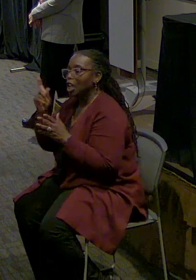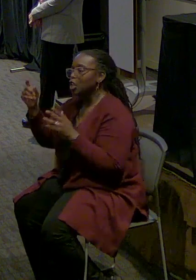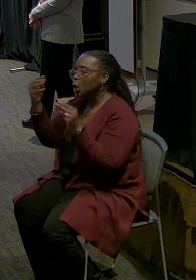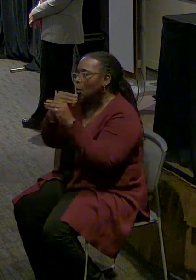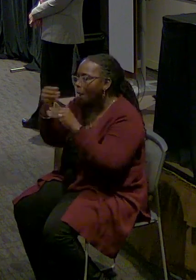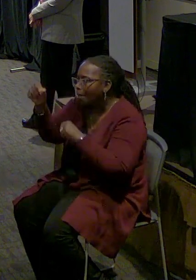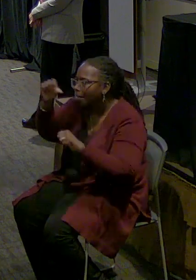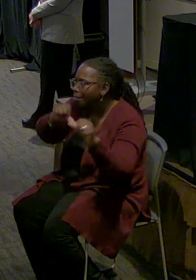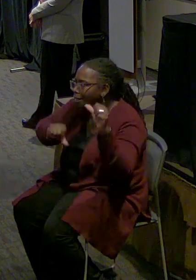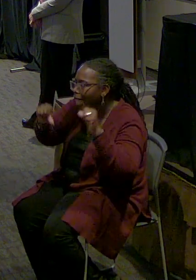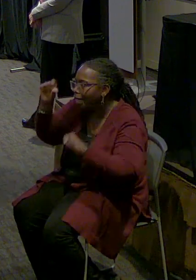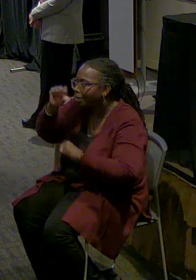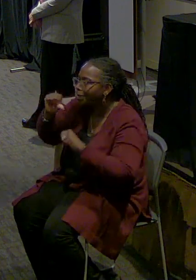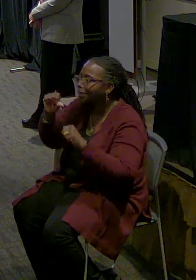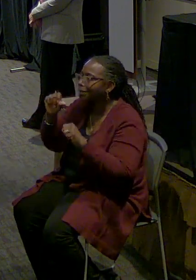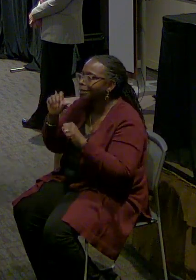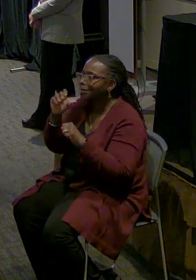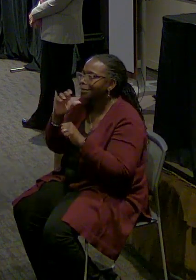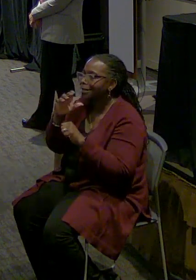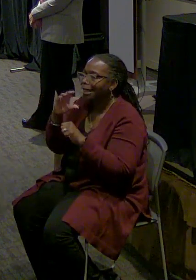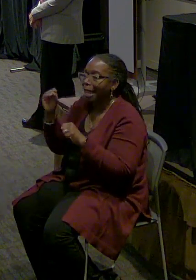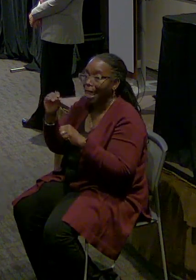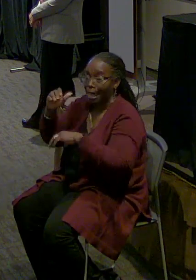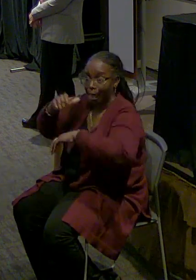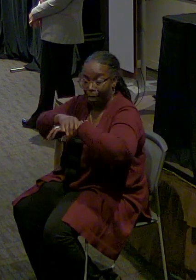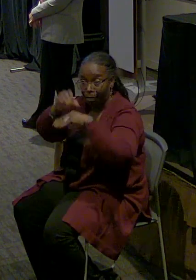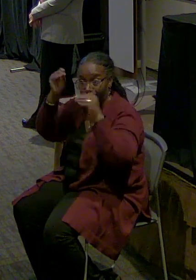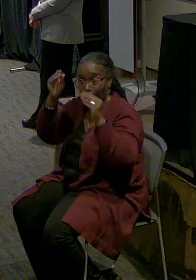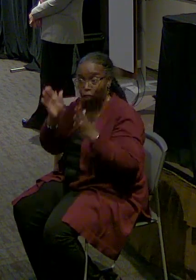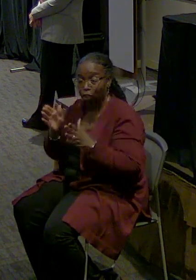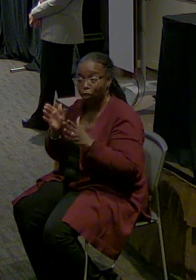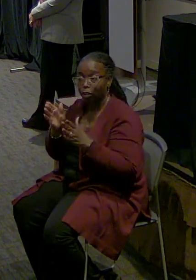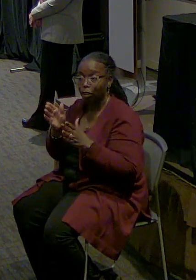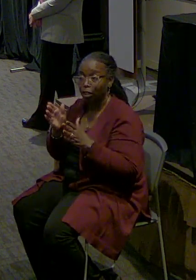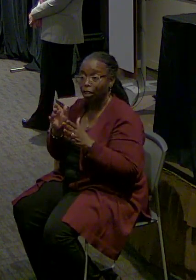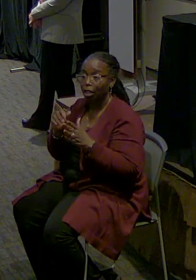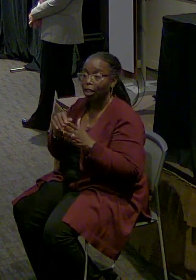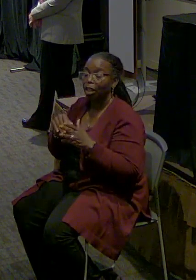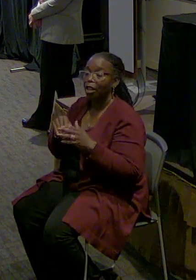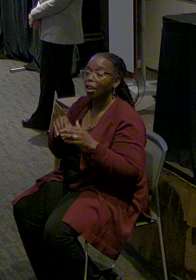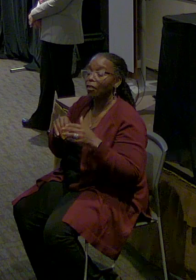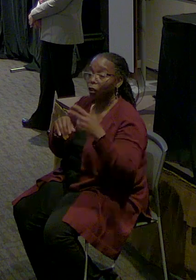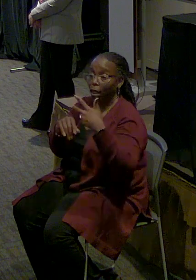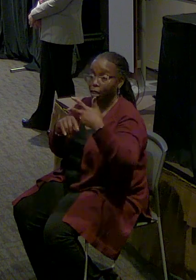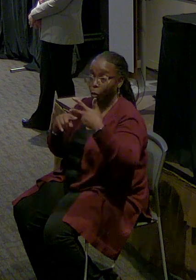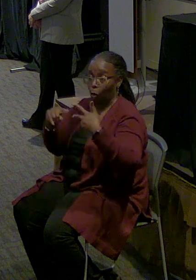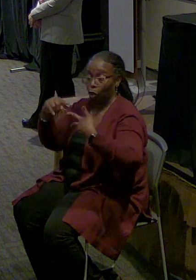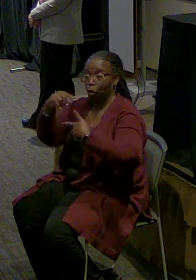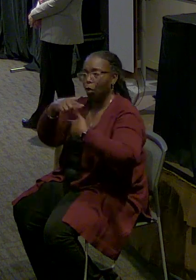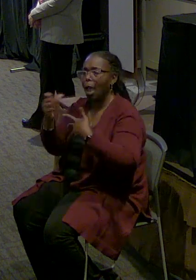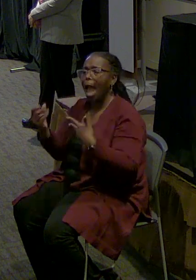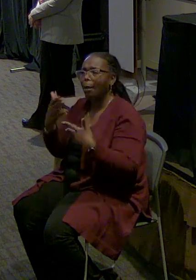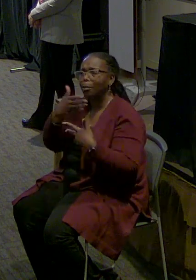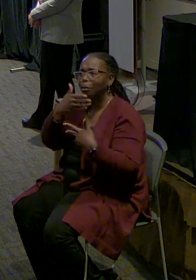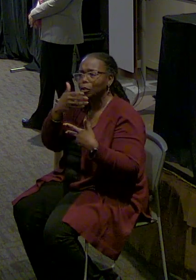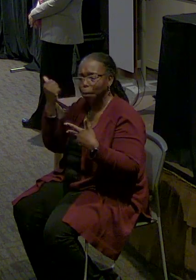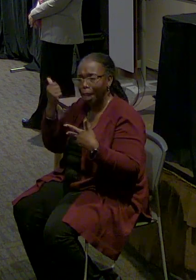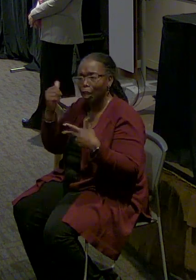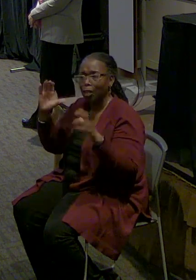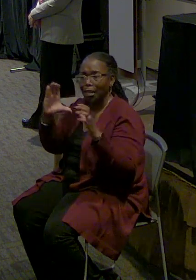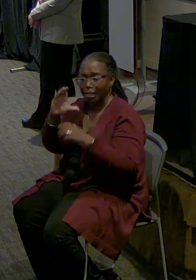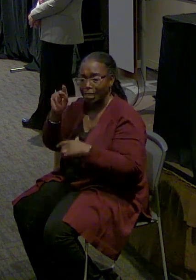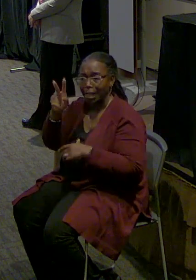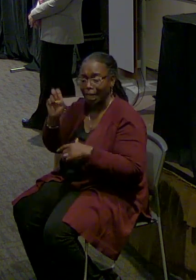and science and English teachers for 2S1, 2, and 3 need to know how much better their